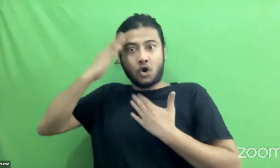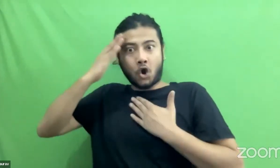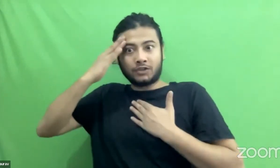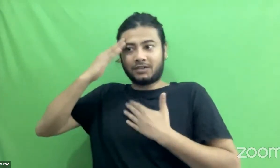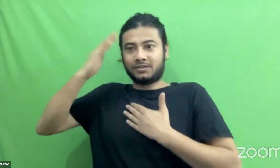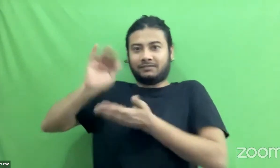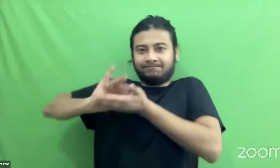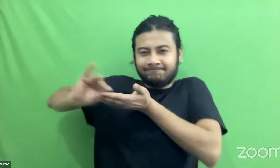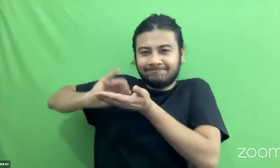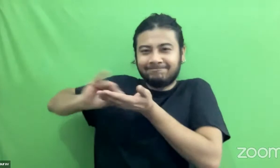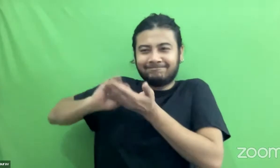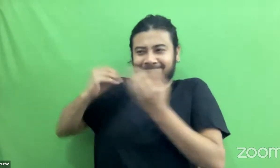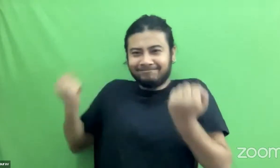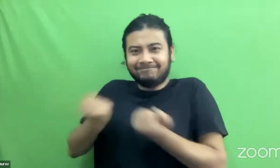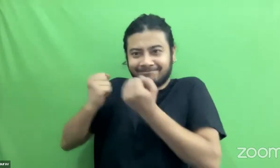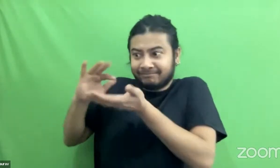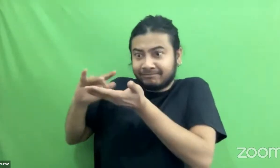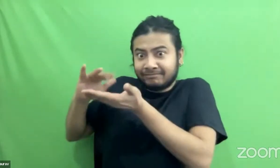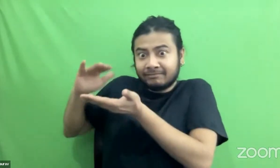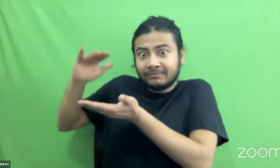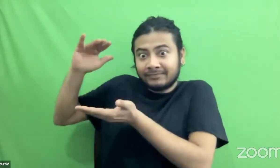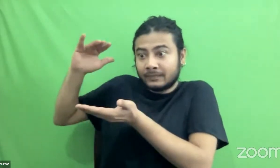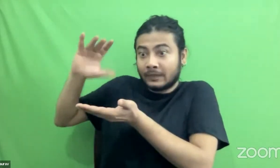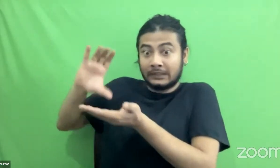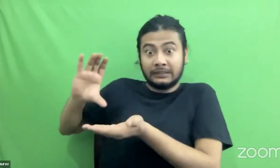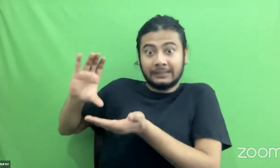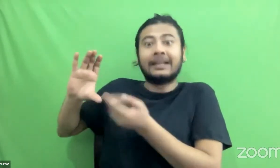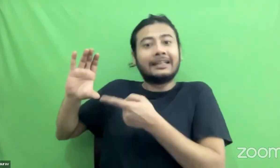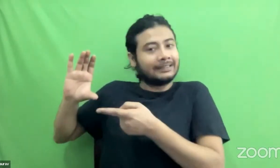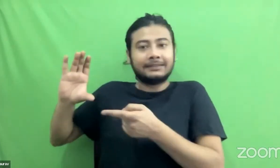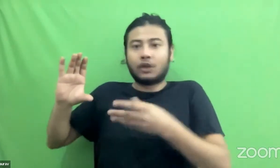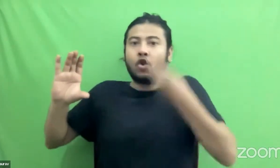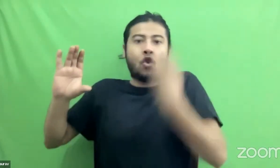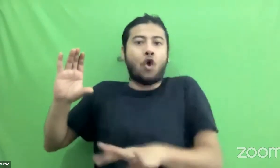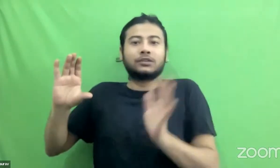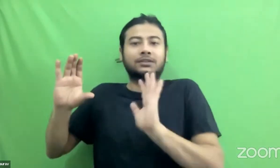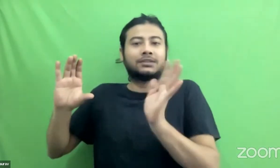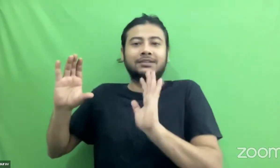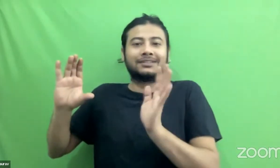it is said that there is no loss in spiritual life.